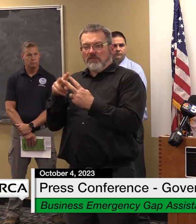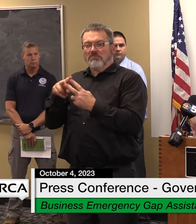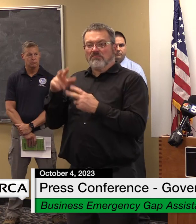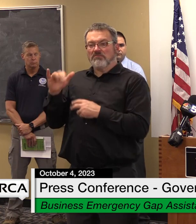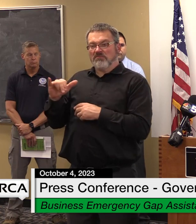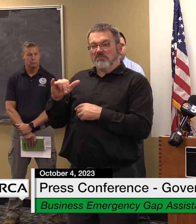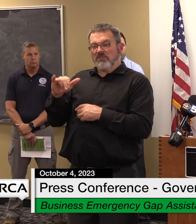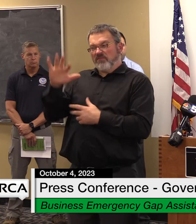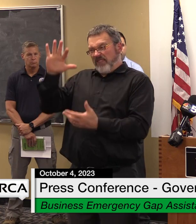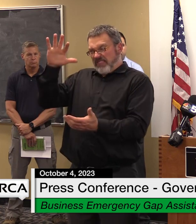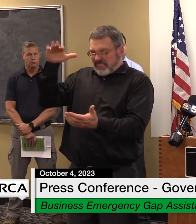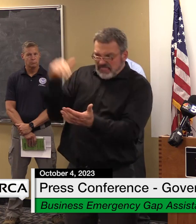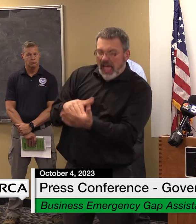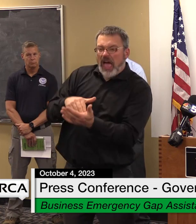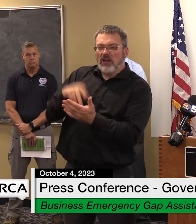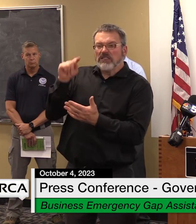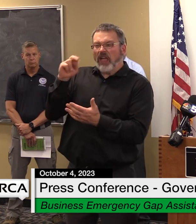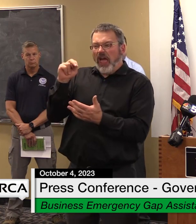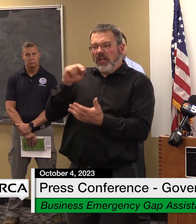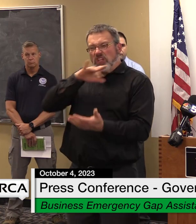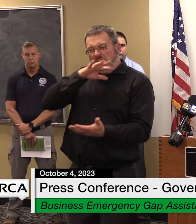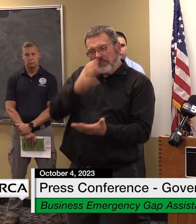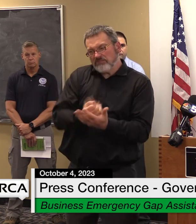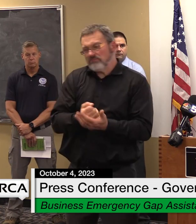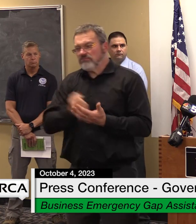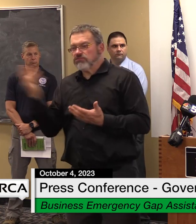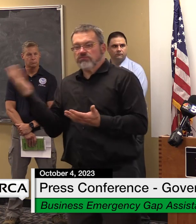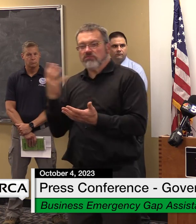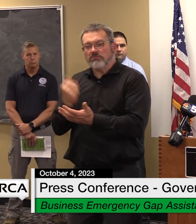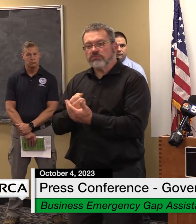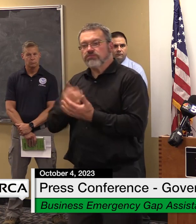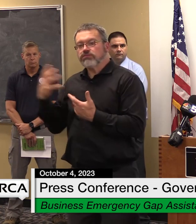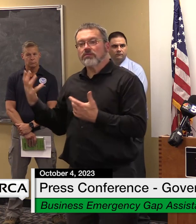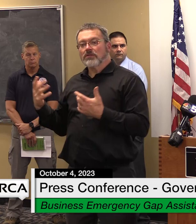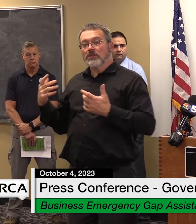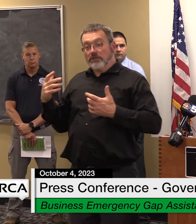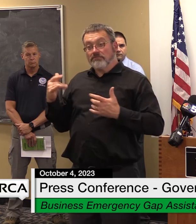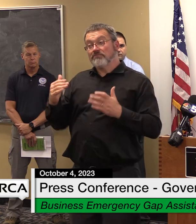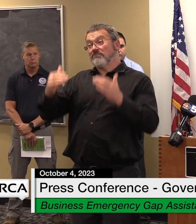5,000 tons of debris. We also added the Agency of Transportation